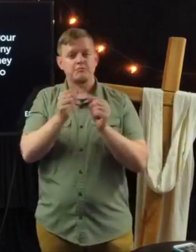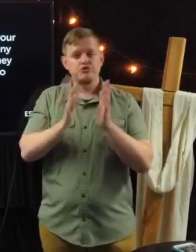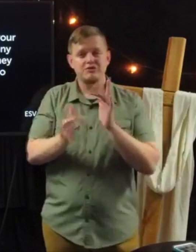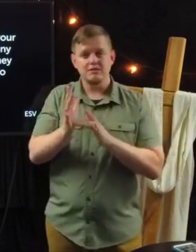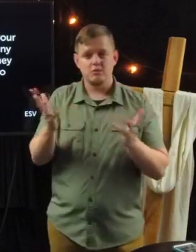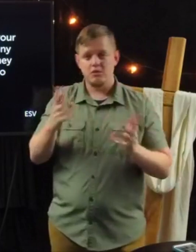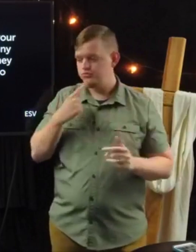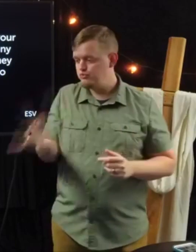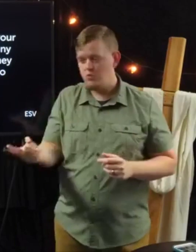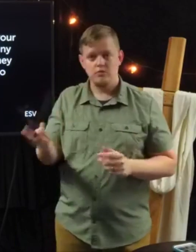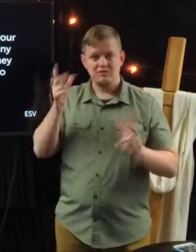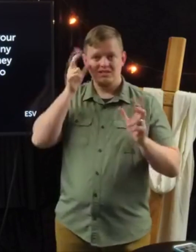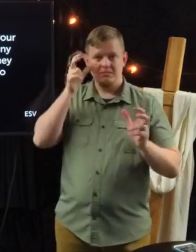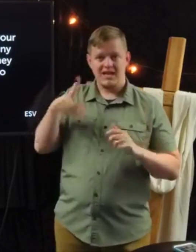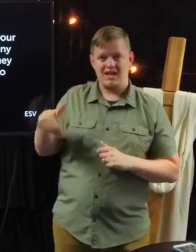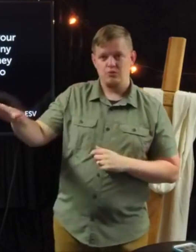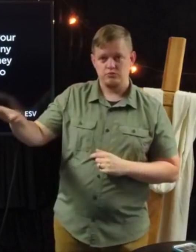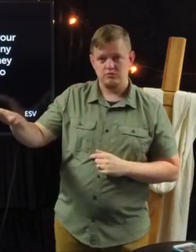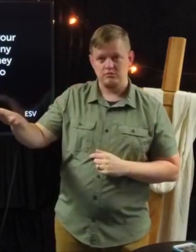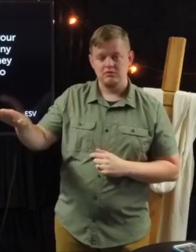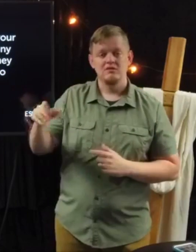Now you remember Jesus told the demons to get out.